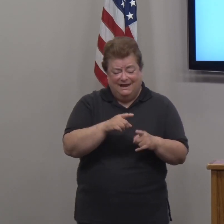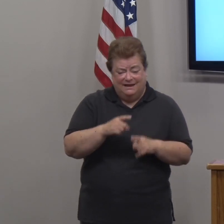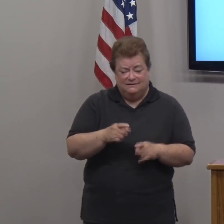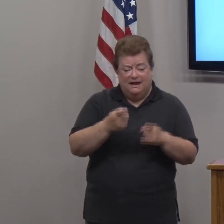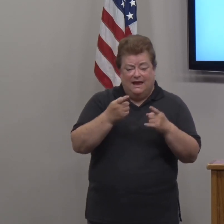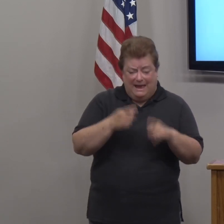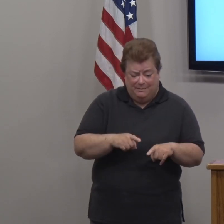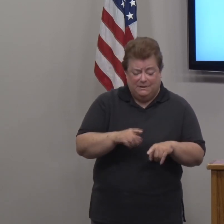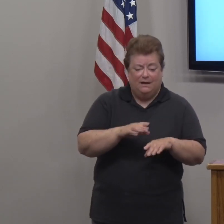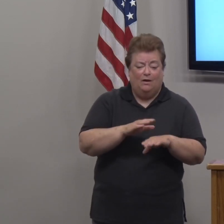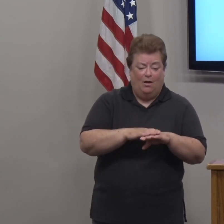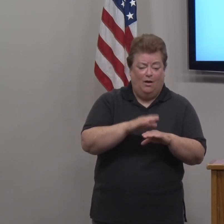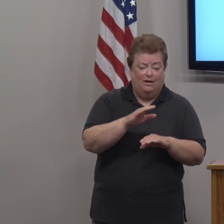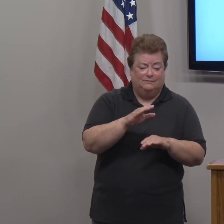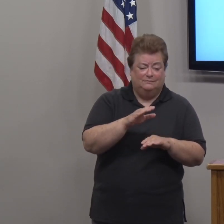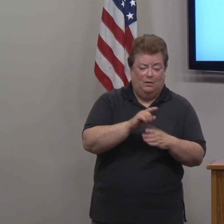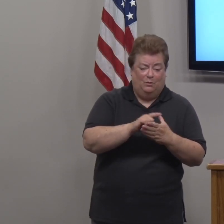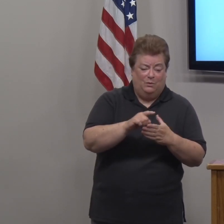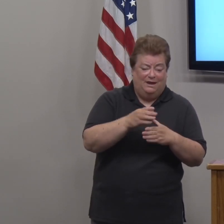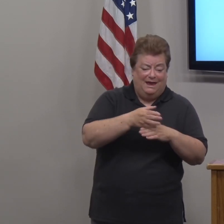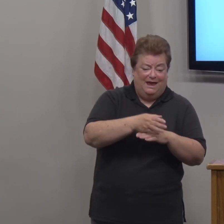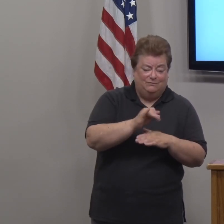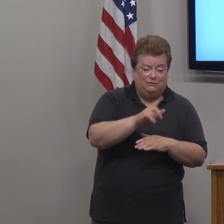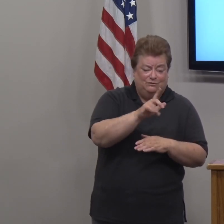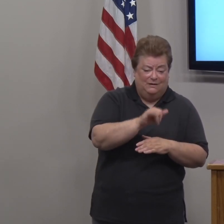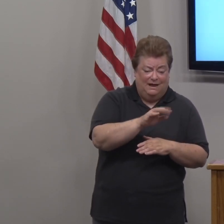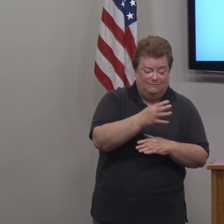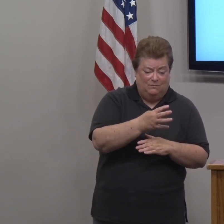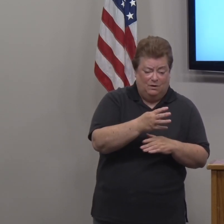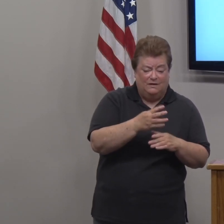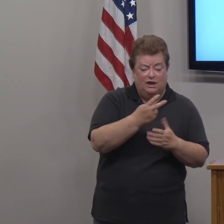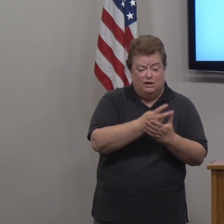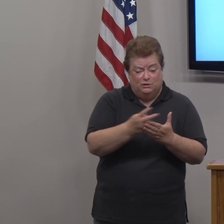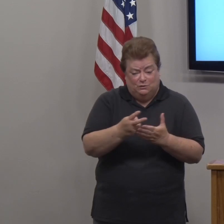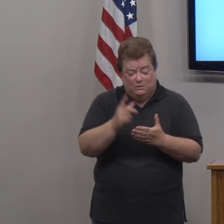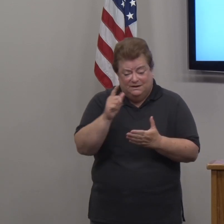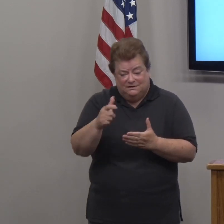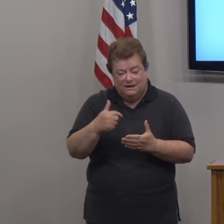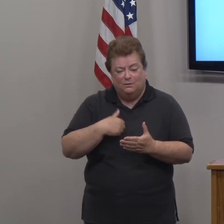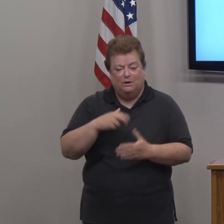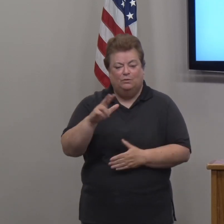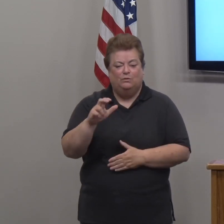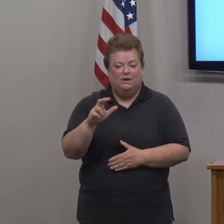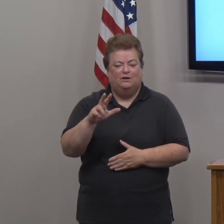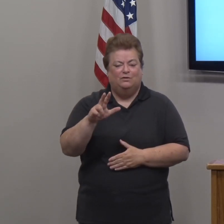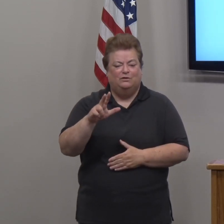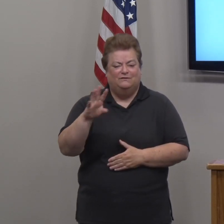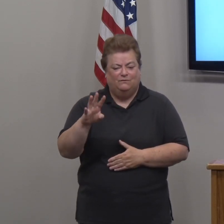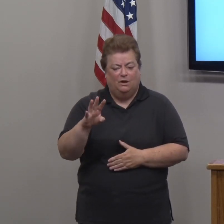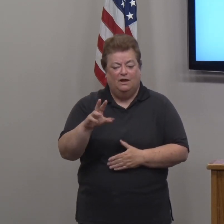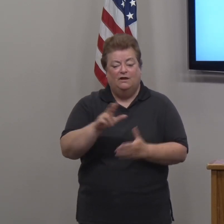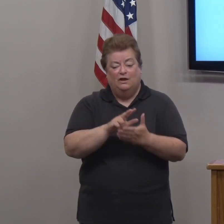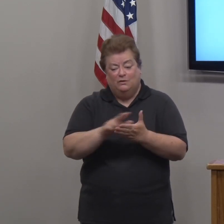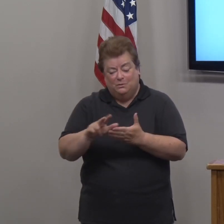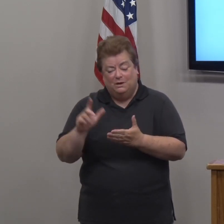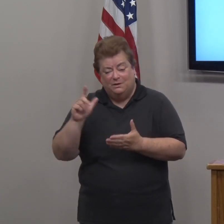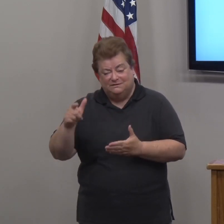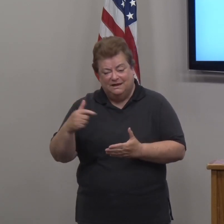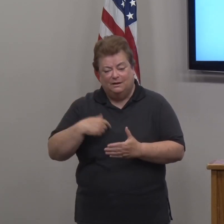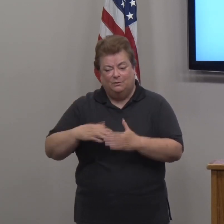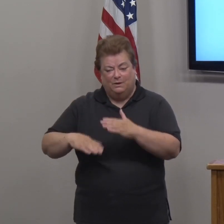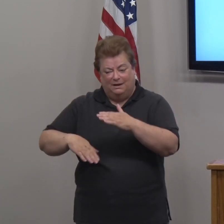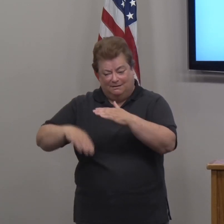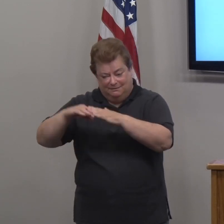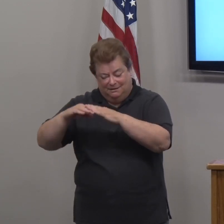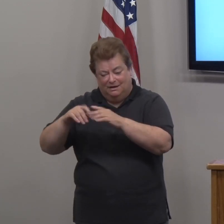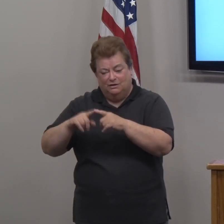on July 4th. But 2 weeks later, we were at 334 cases. And 3 weeks later, we reached a peak